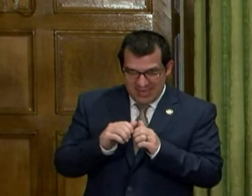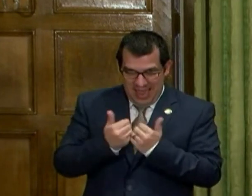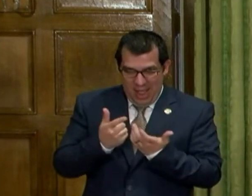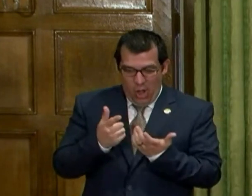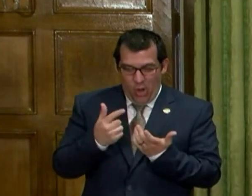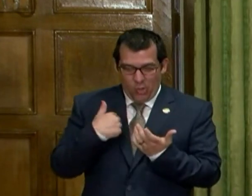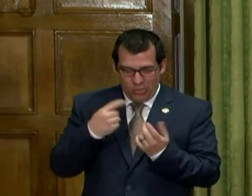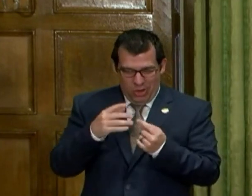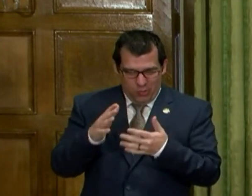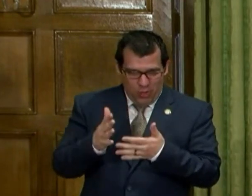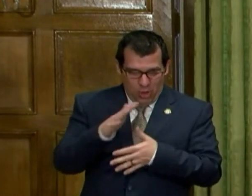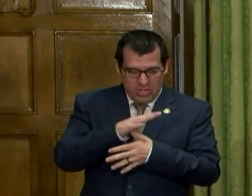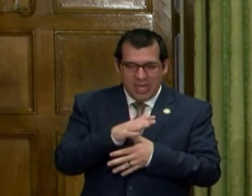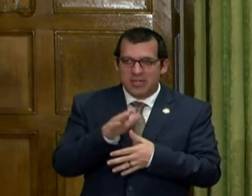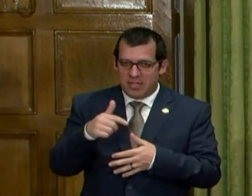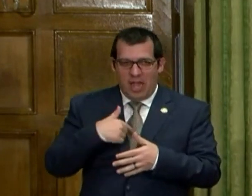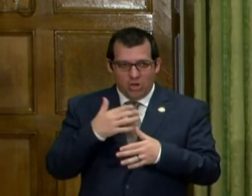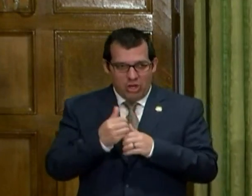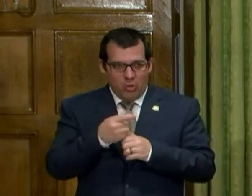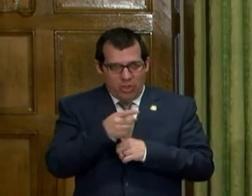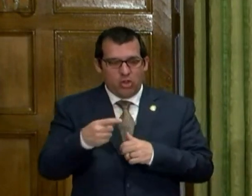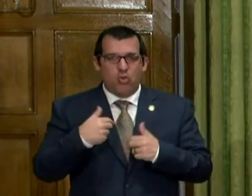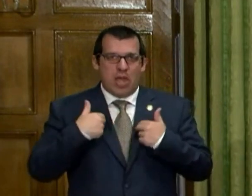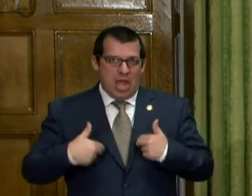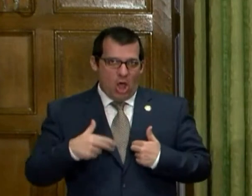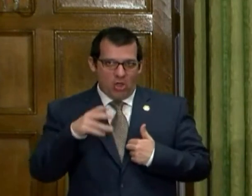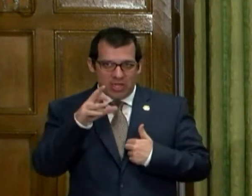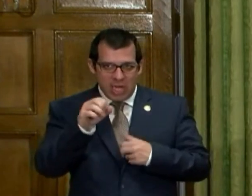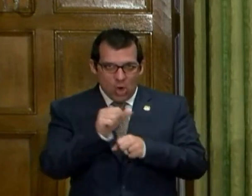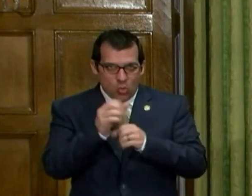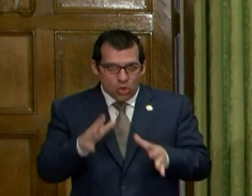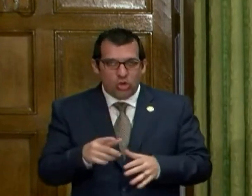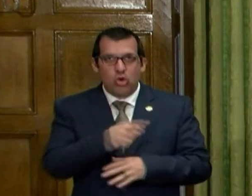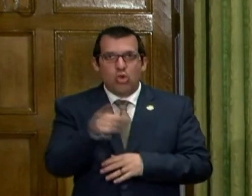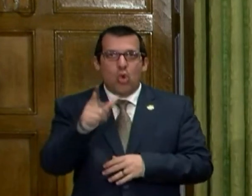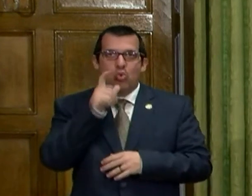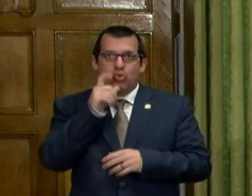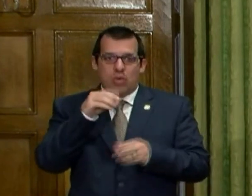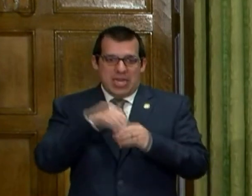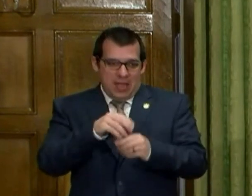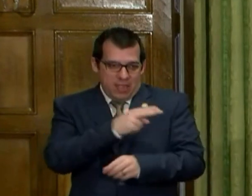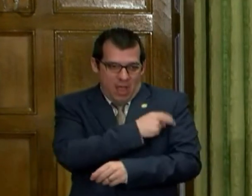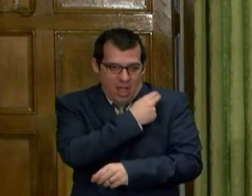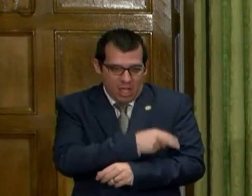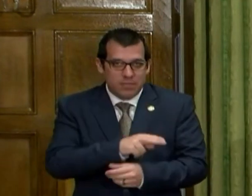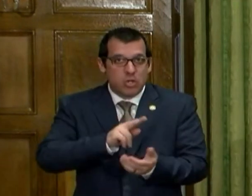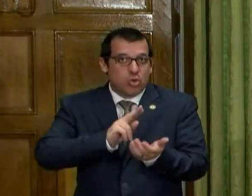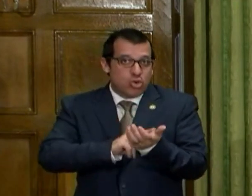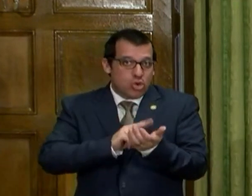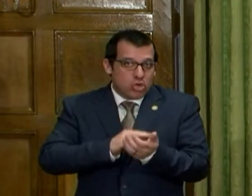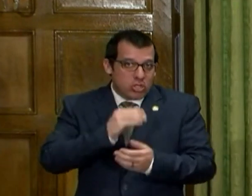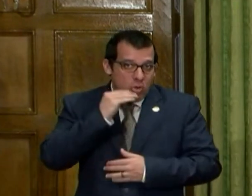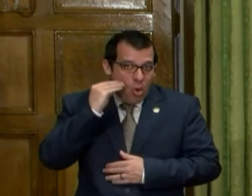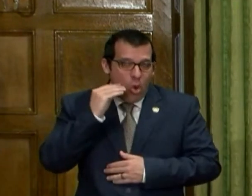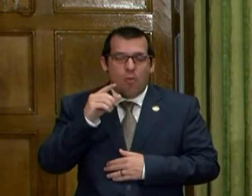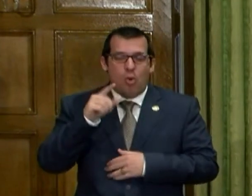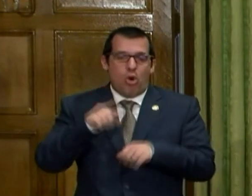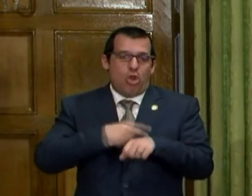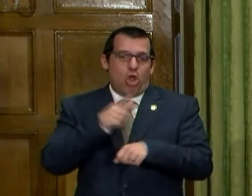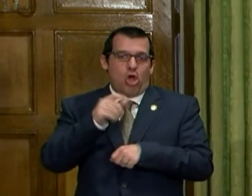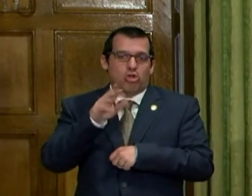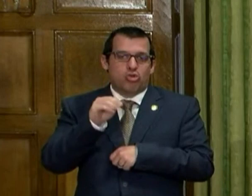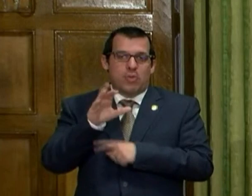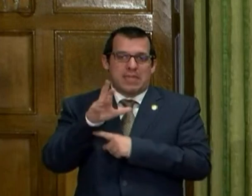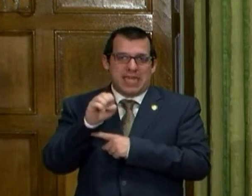Our priorities, I think I've shared before: healthcare workers, those who are hospitalized, nursing home or long-term care